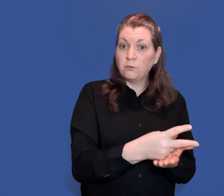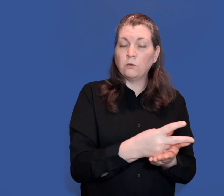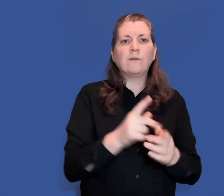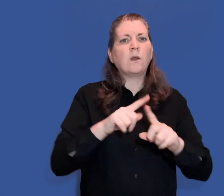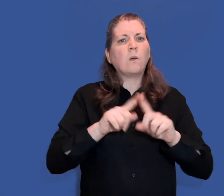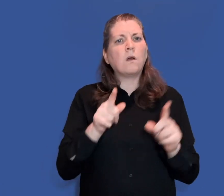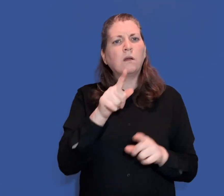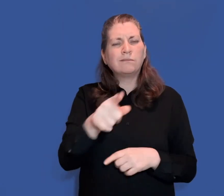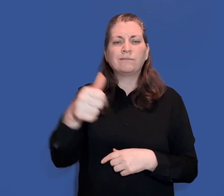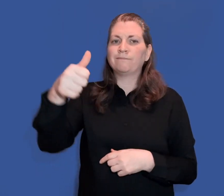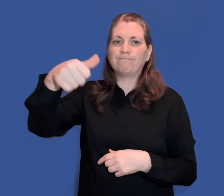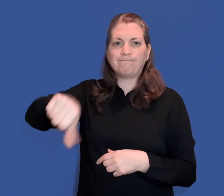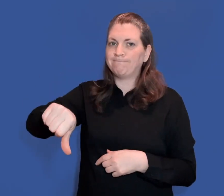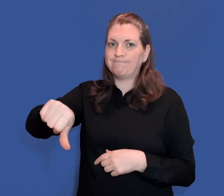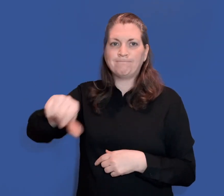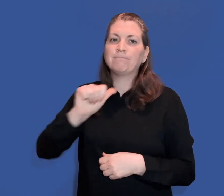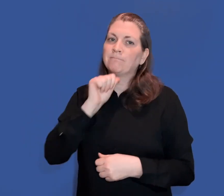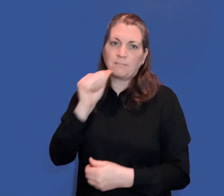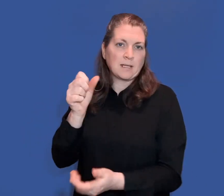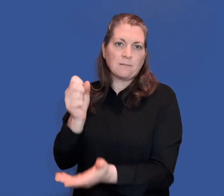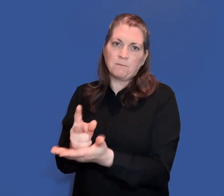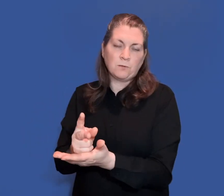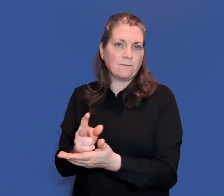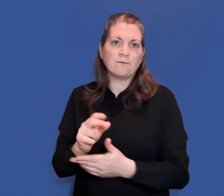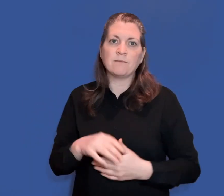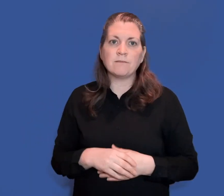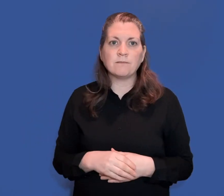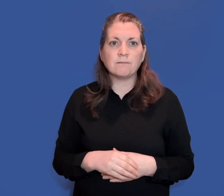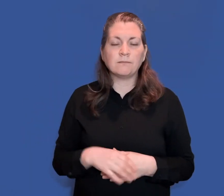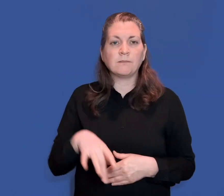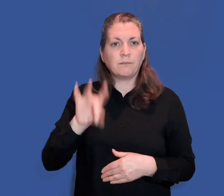Please cast your vote to either approve or reject this proposal.